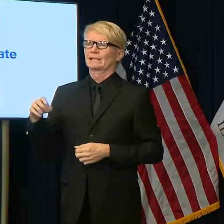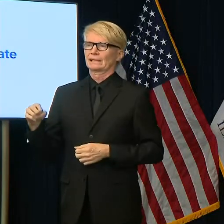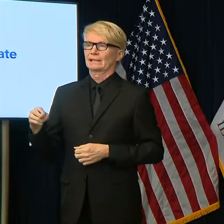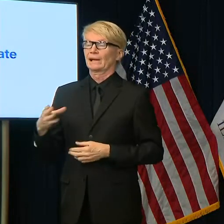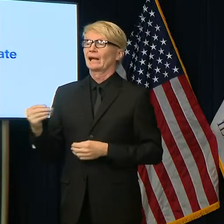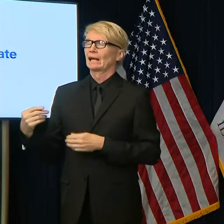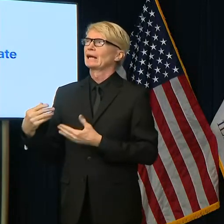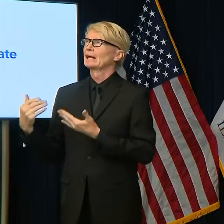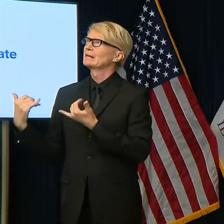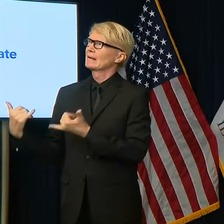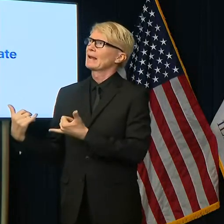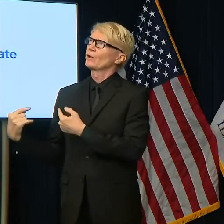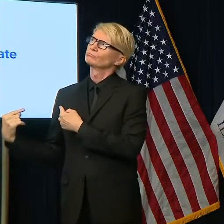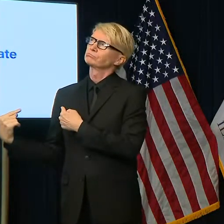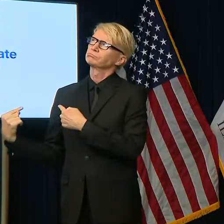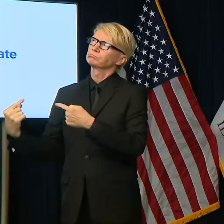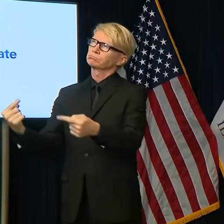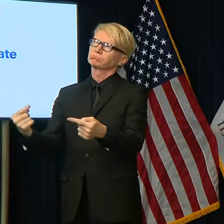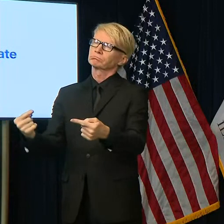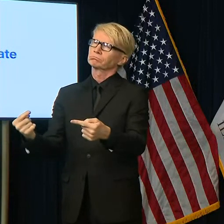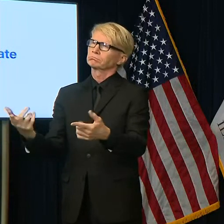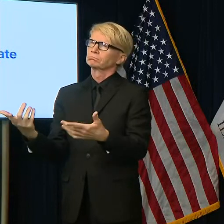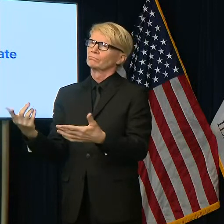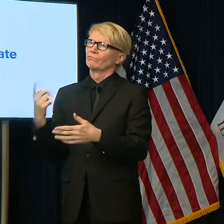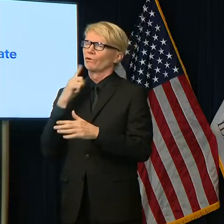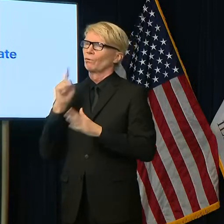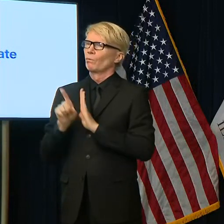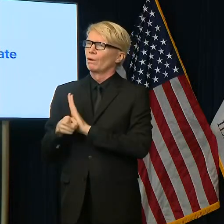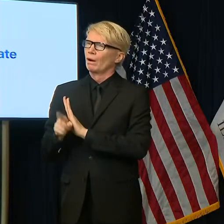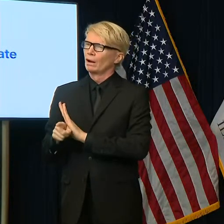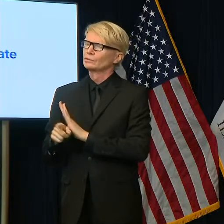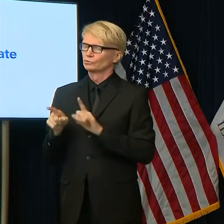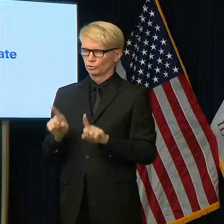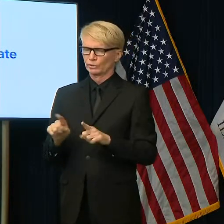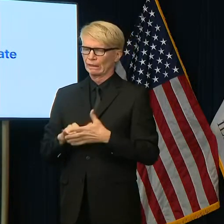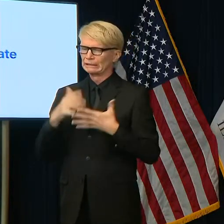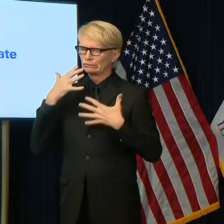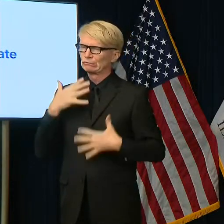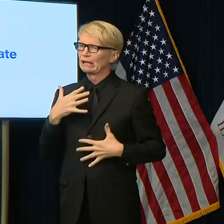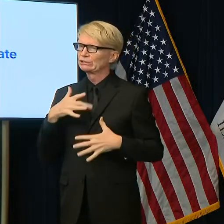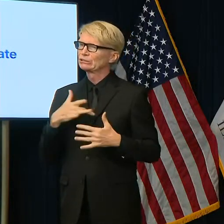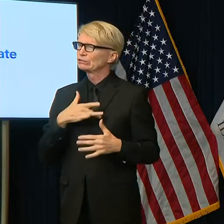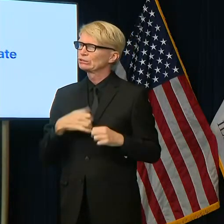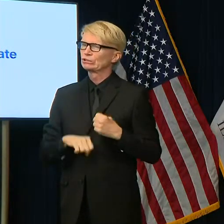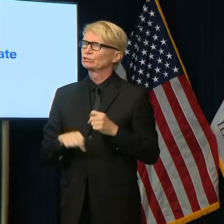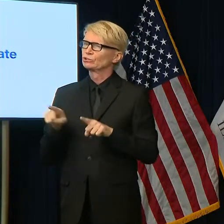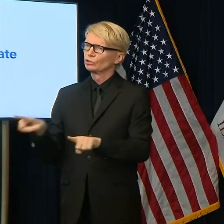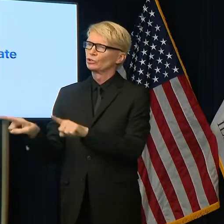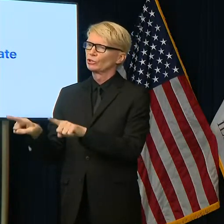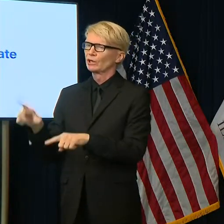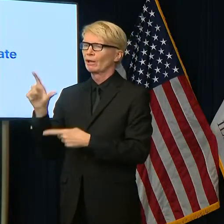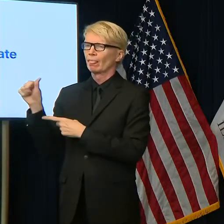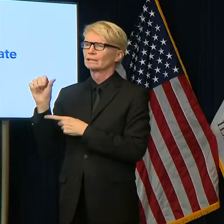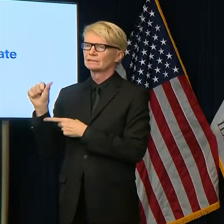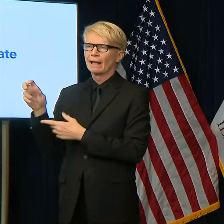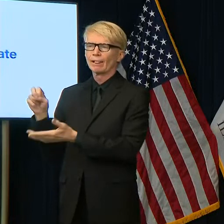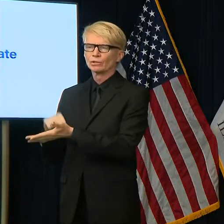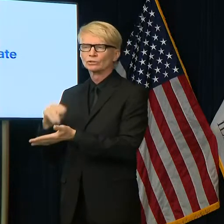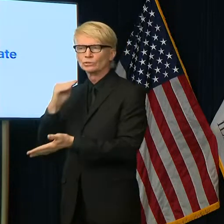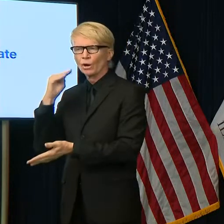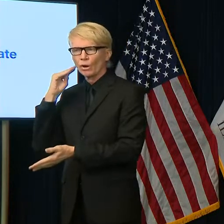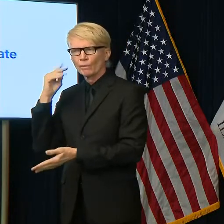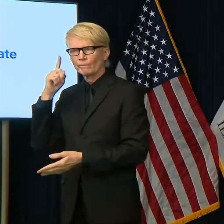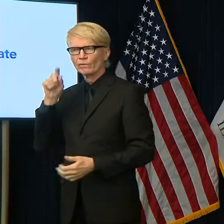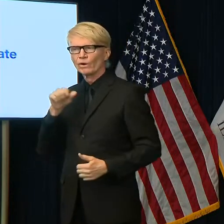some time, certainly through this incident, and this tragedy that's taken place at LaSalle. And